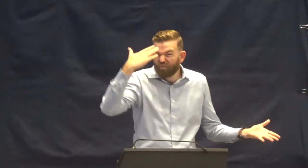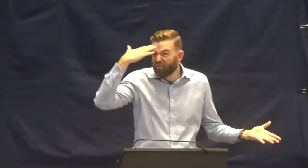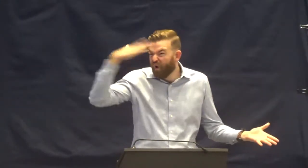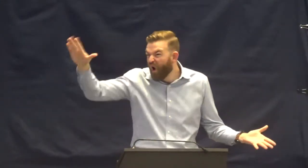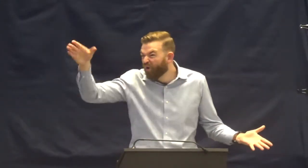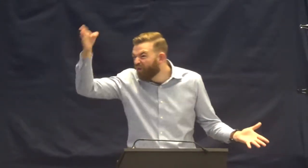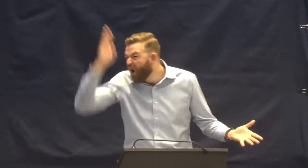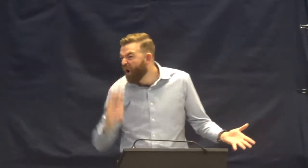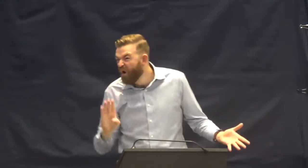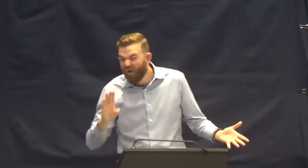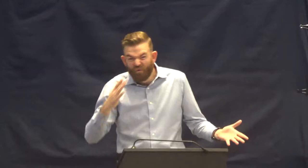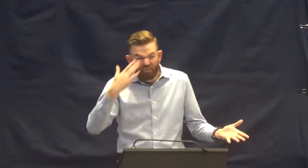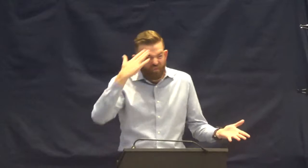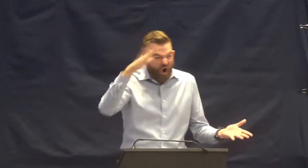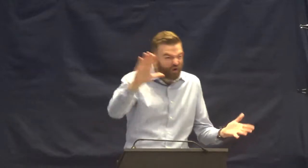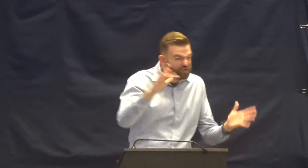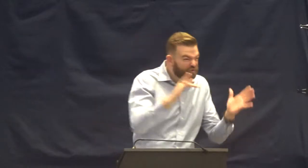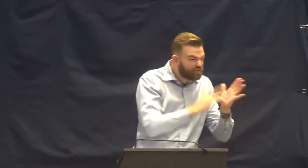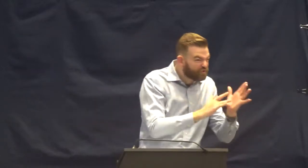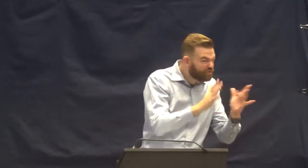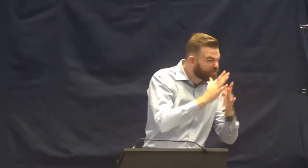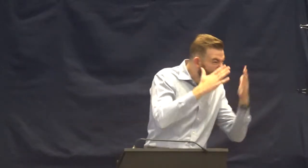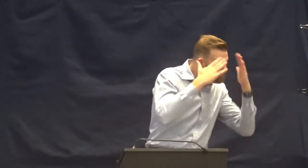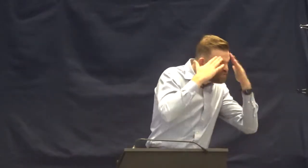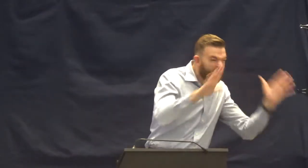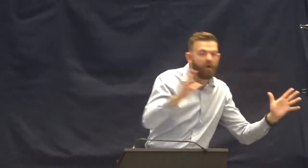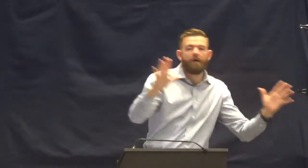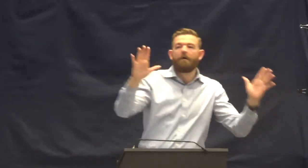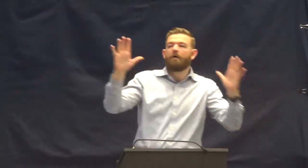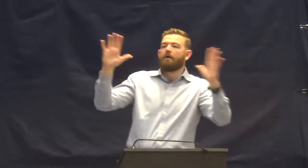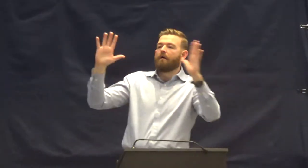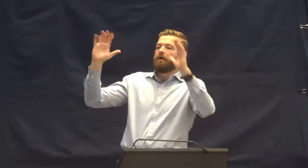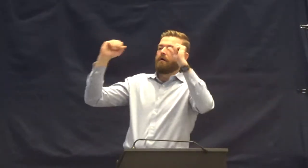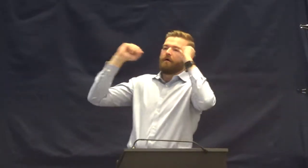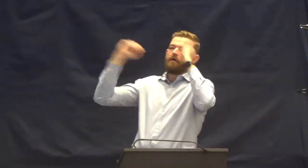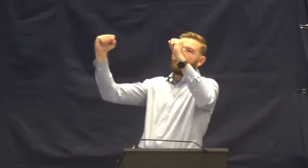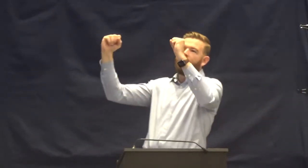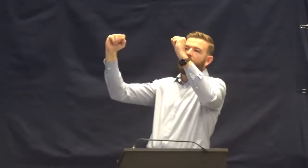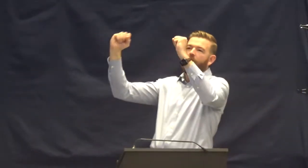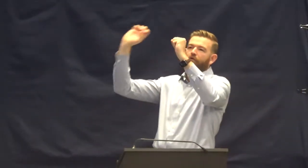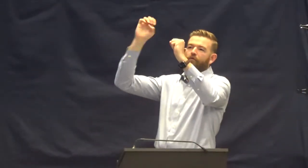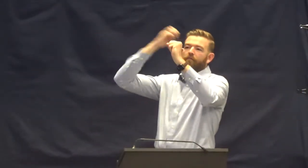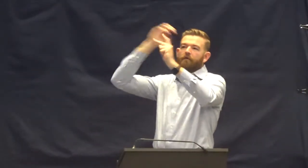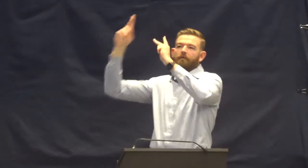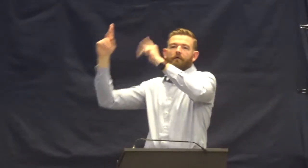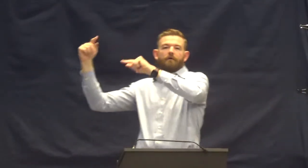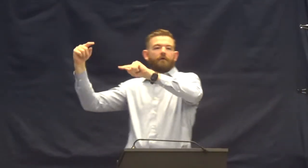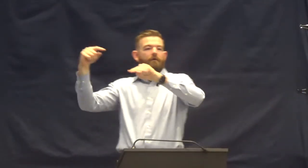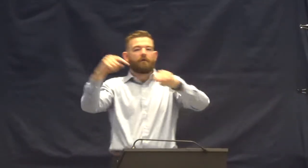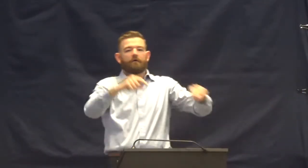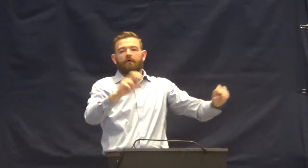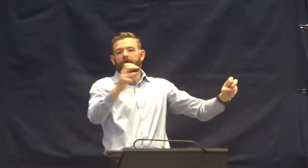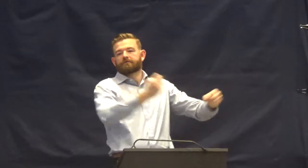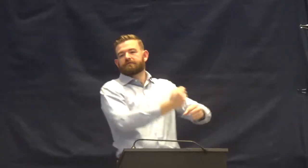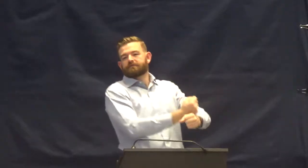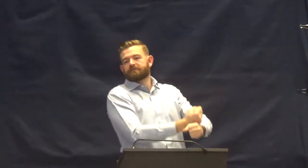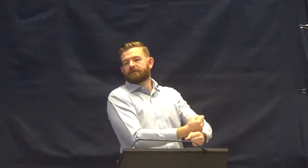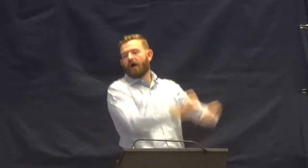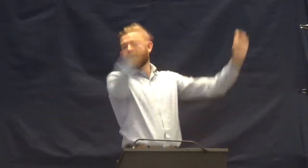conveniences, technology and textiles and things like that. Our story is that these folks were savages. They didn't even know